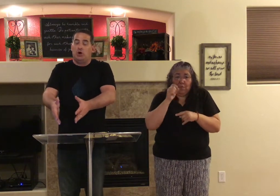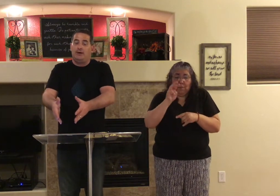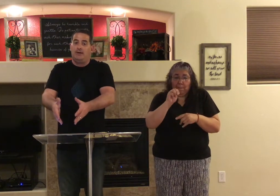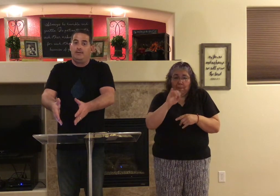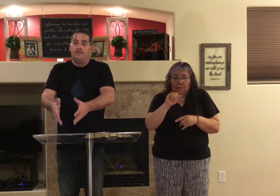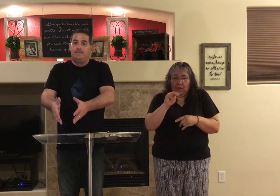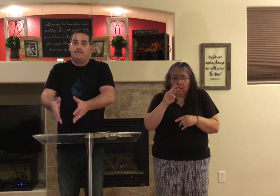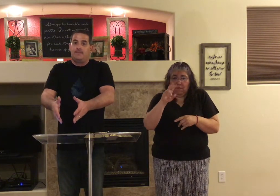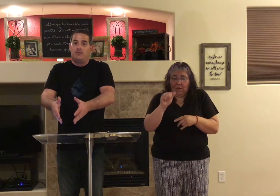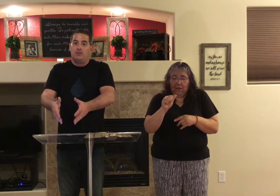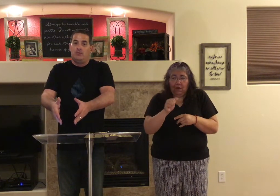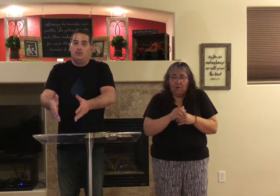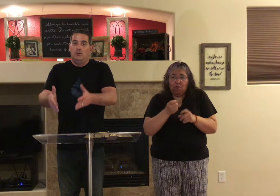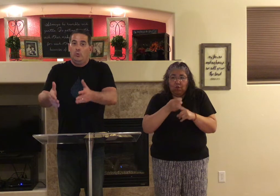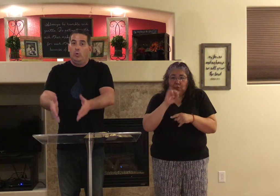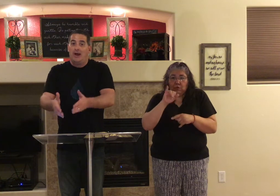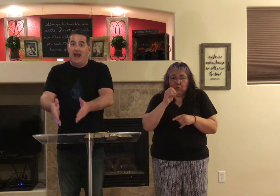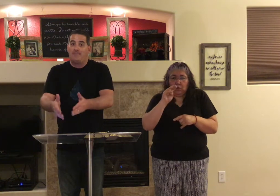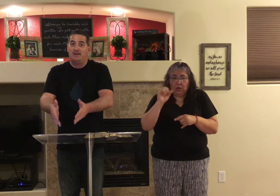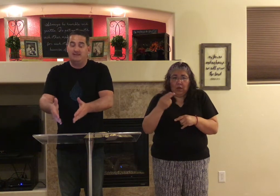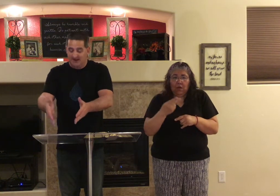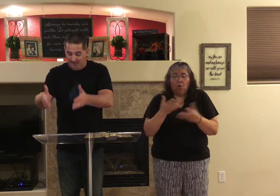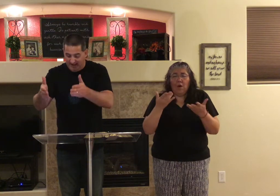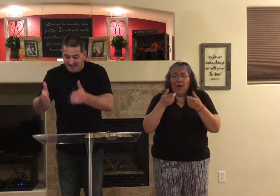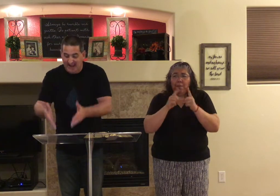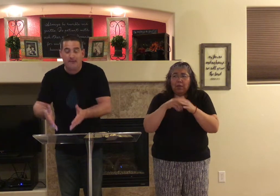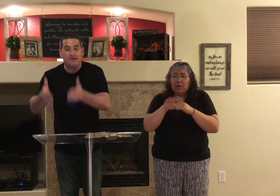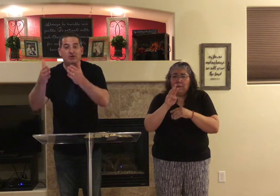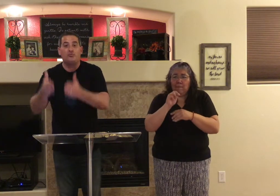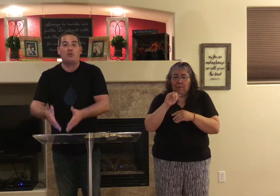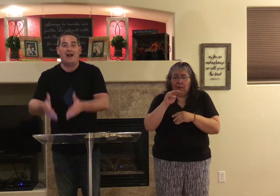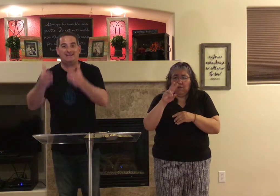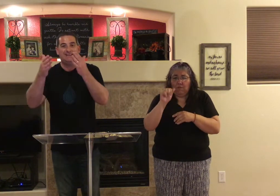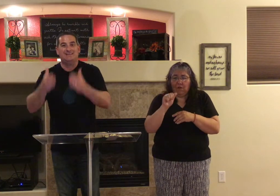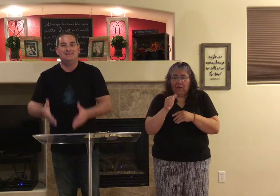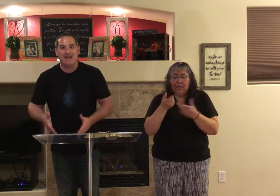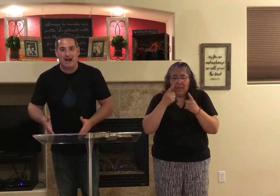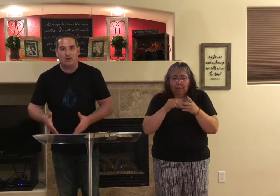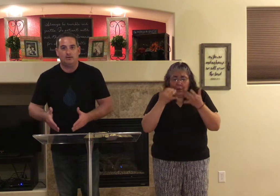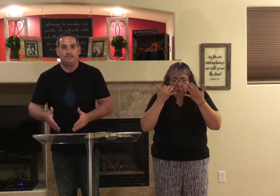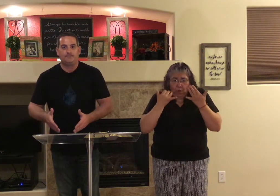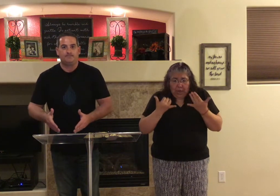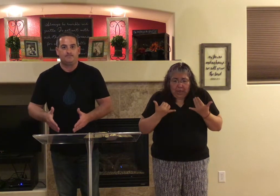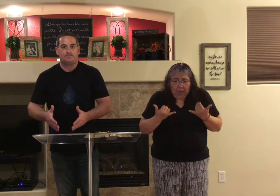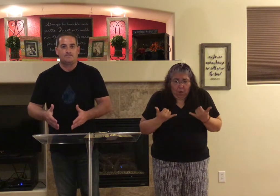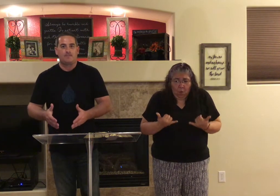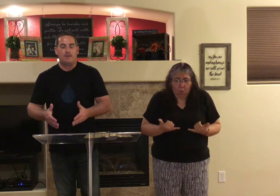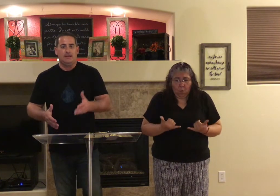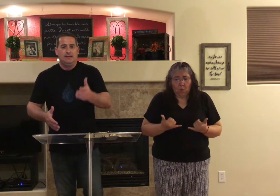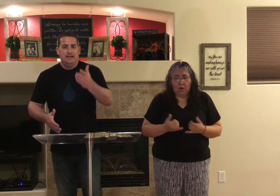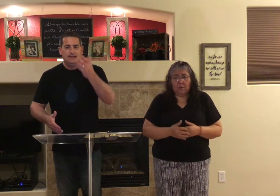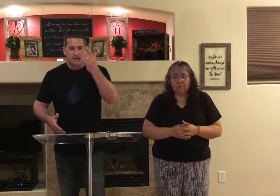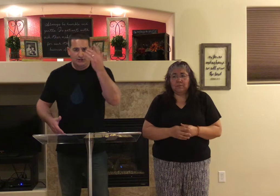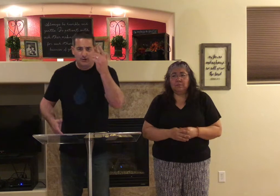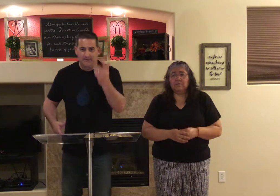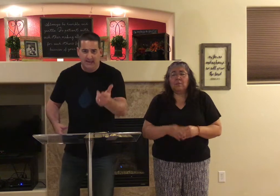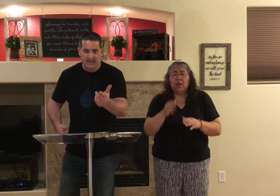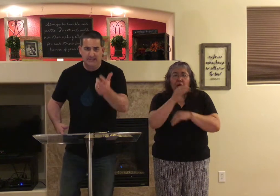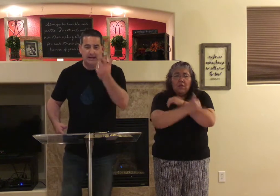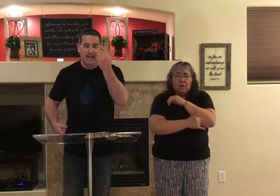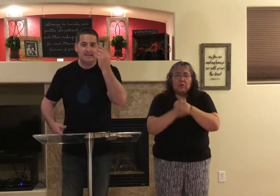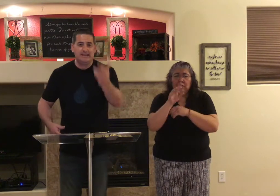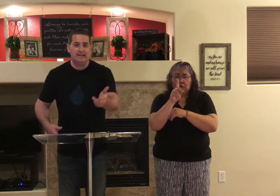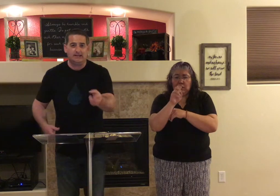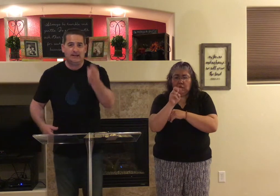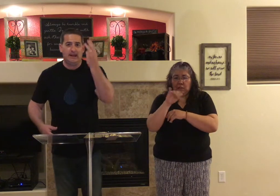from Jonah. What happened in Nineveh is happening right now. In the country of